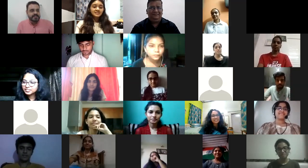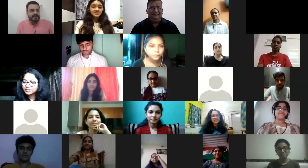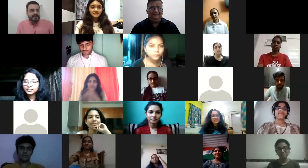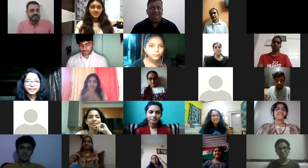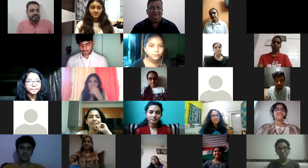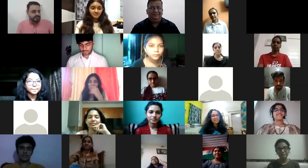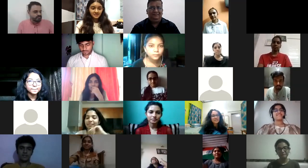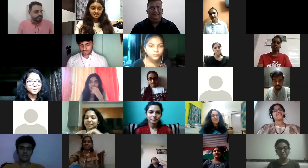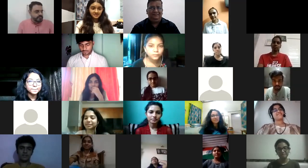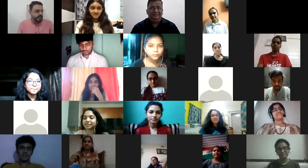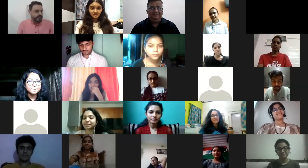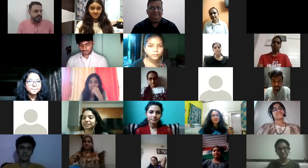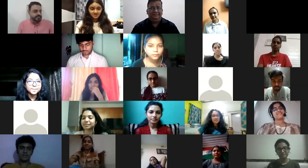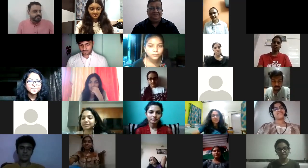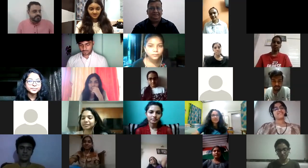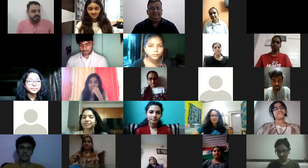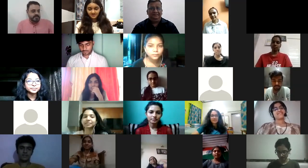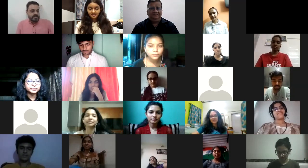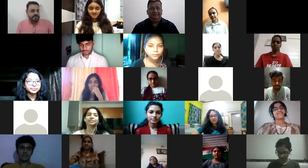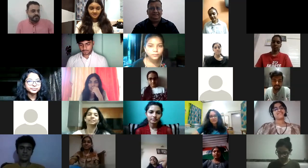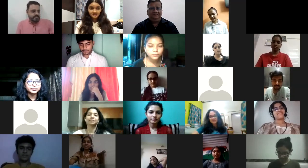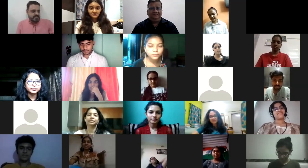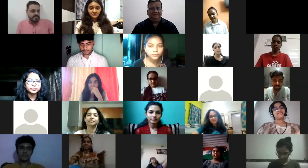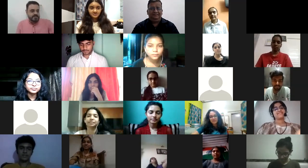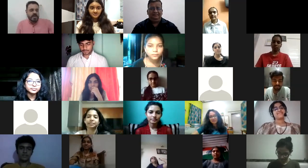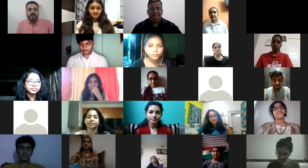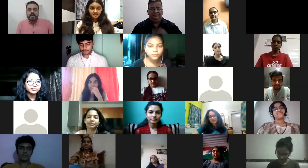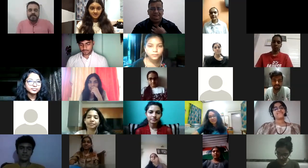sir, we do. We can go. Okay. So are you all,